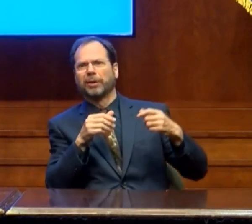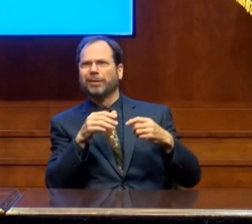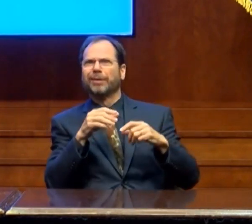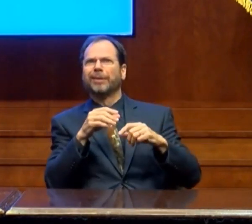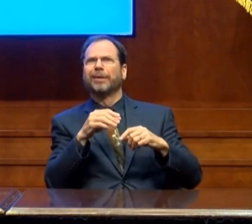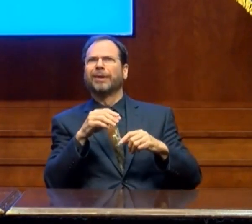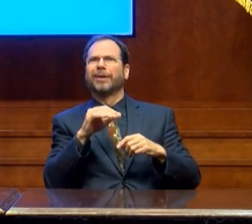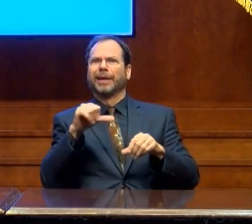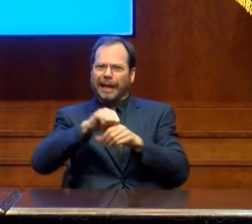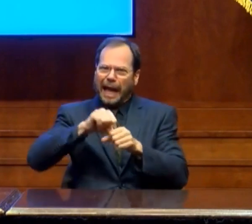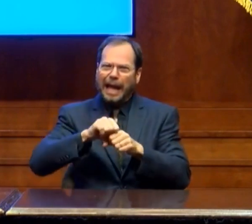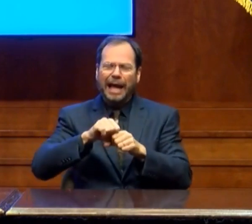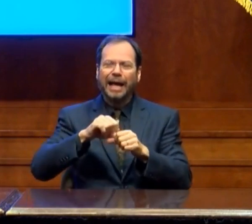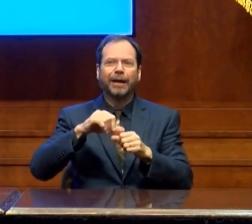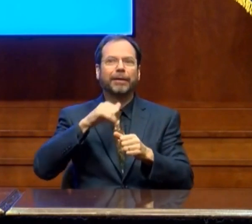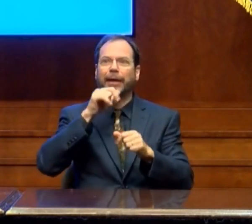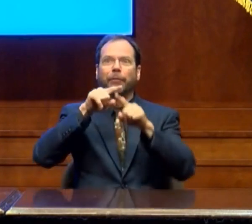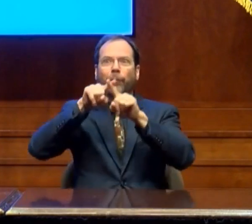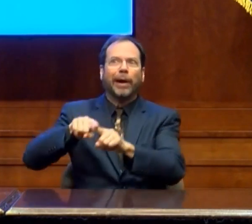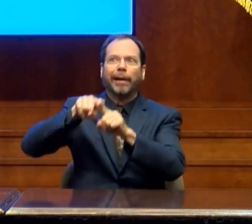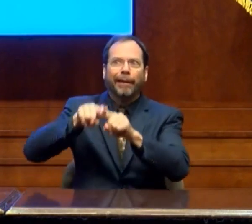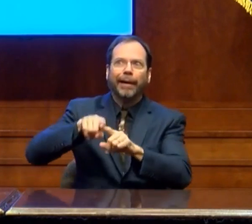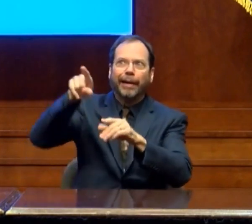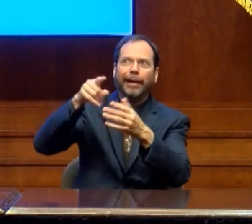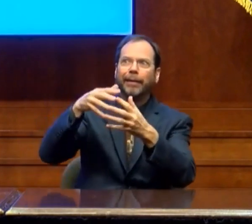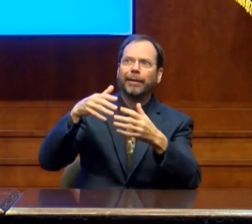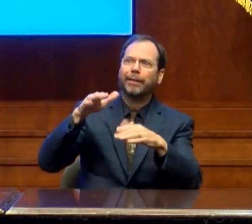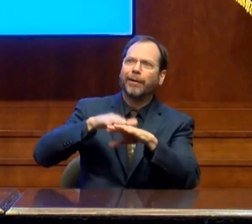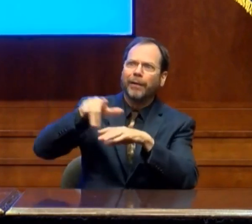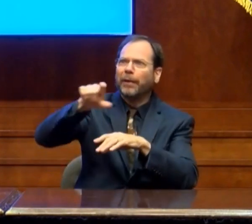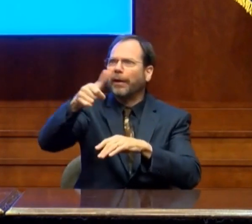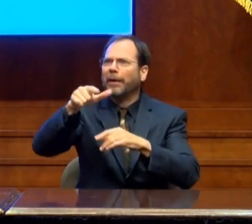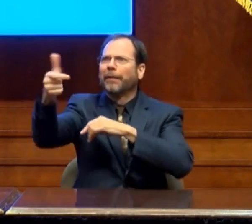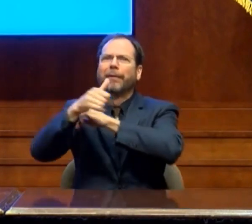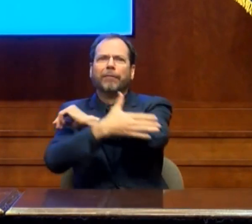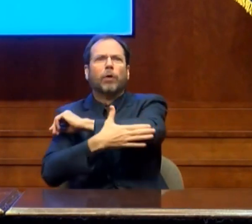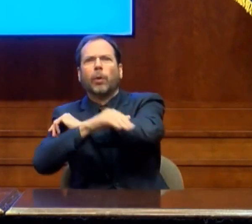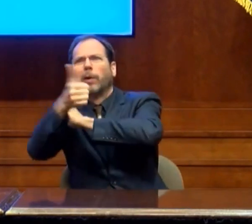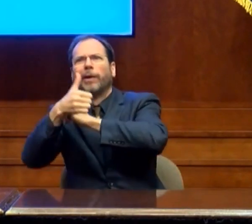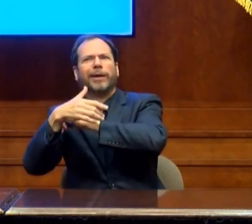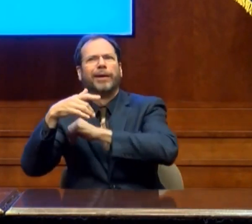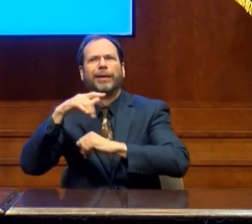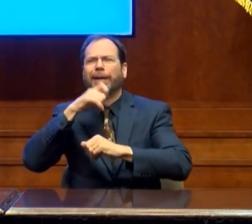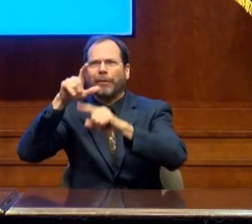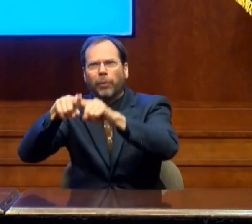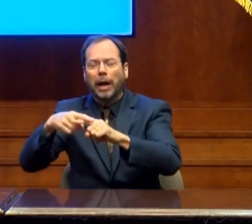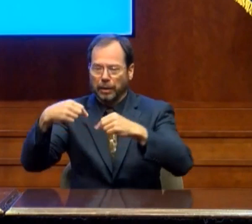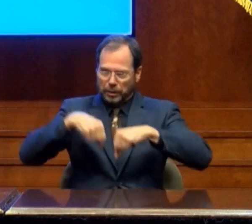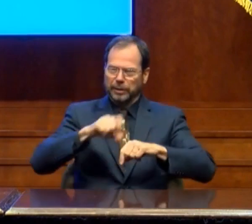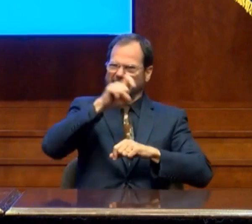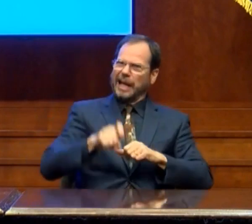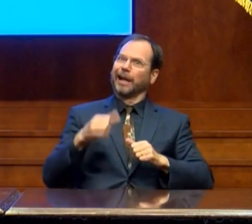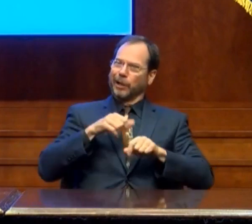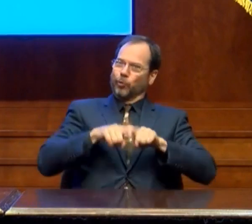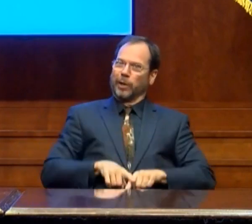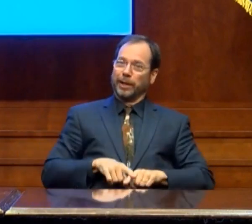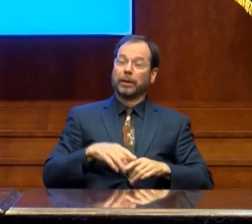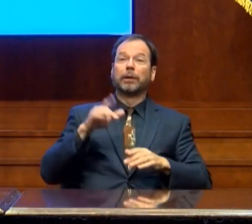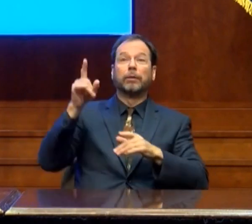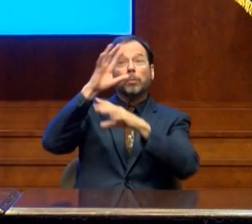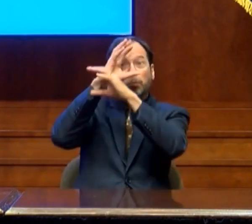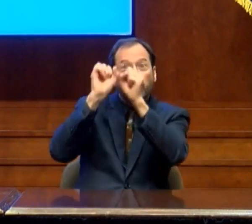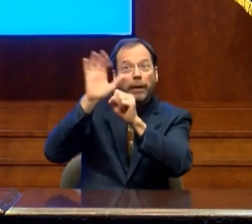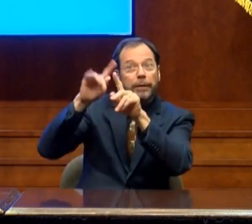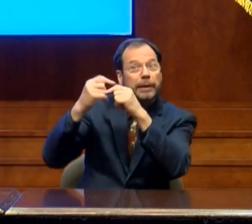can rely upon, as opposed to America having to be relying upon the energy sectors of foreign countries. So what the President and his team have